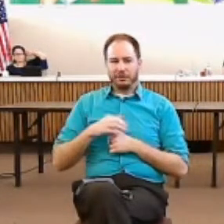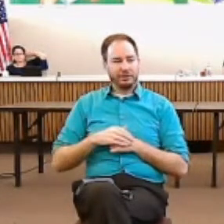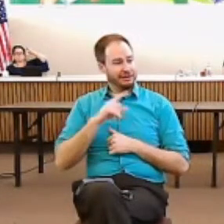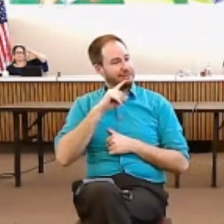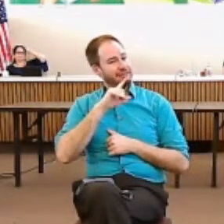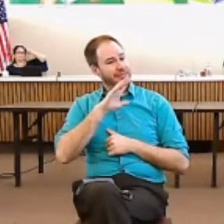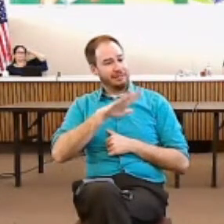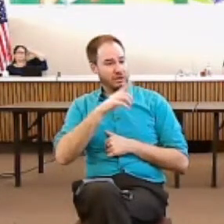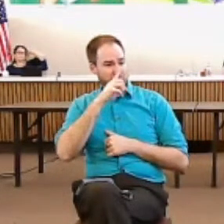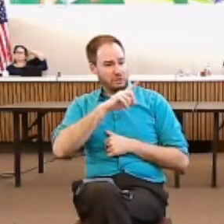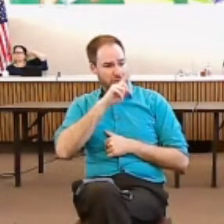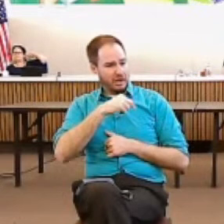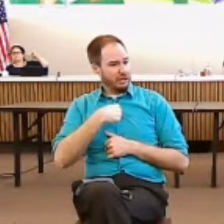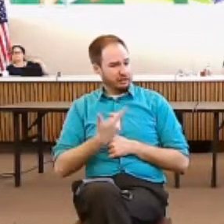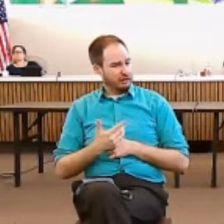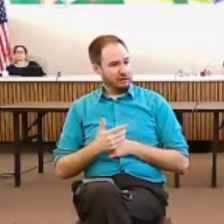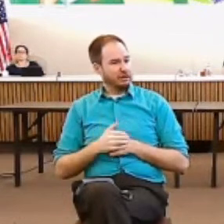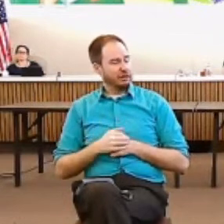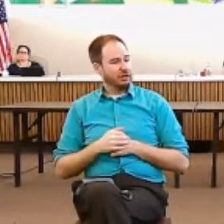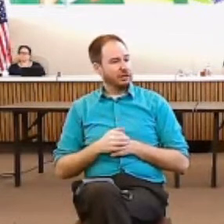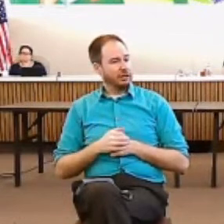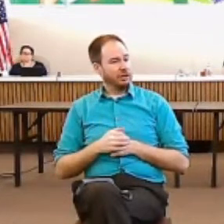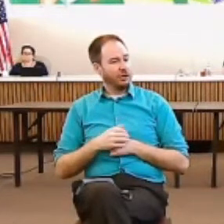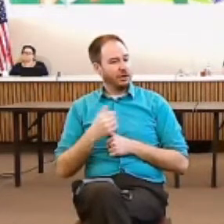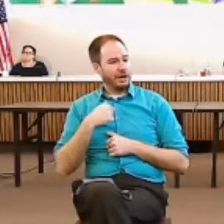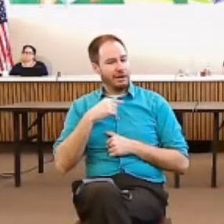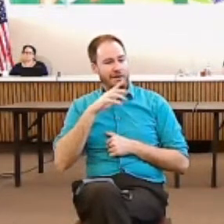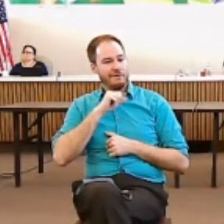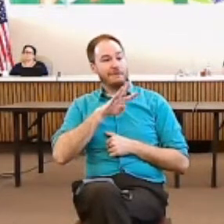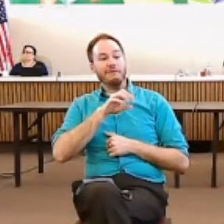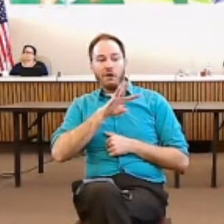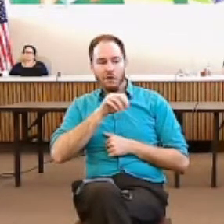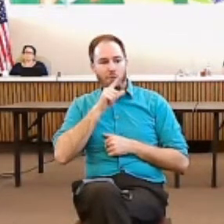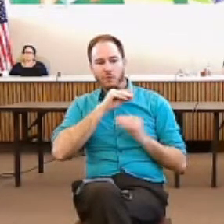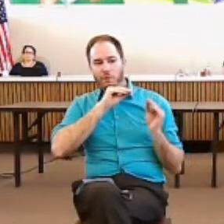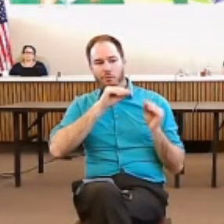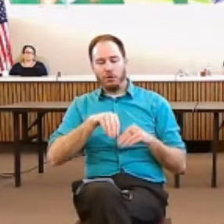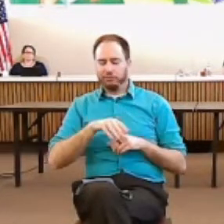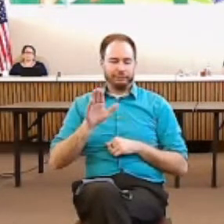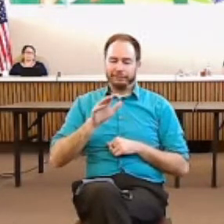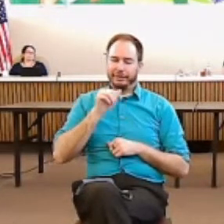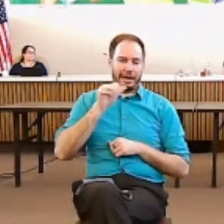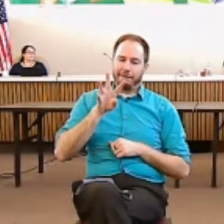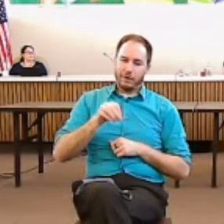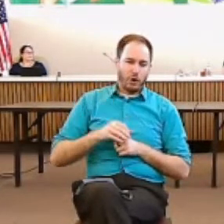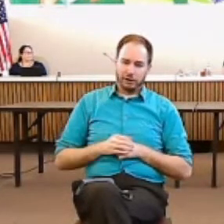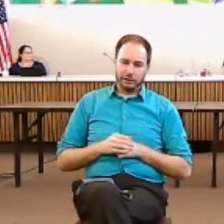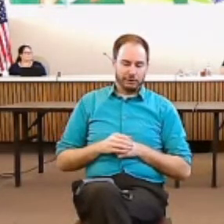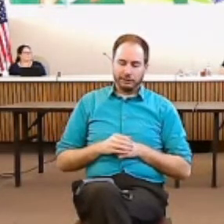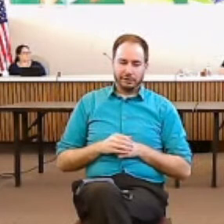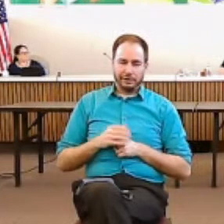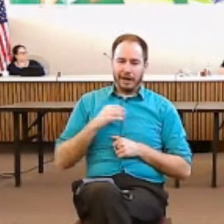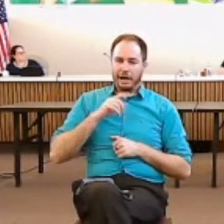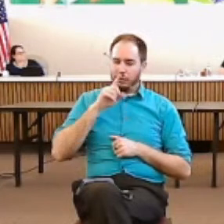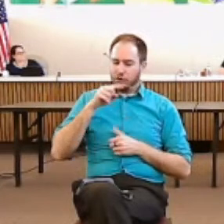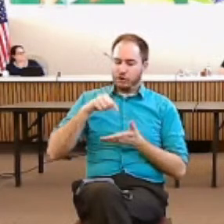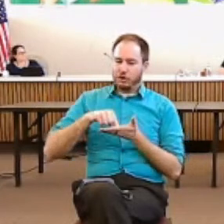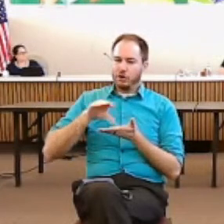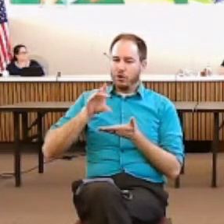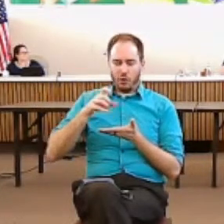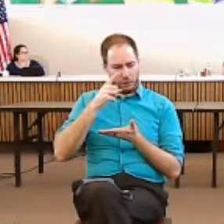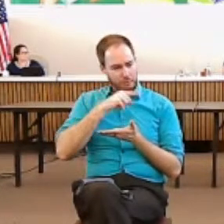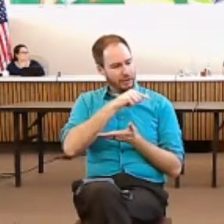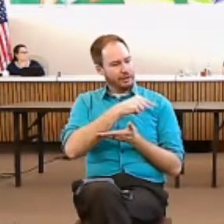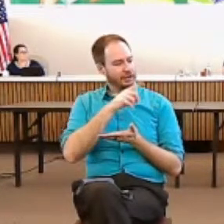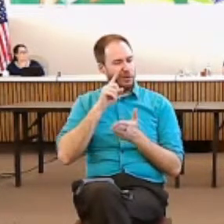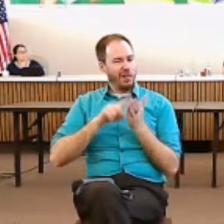55 doesn't bother me at all. Okay. We got 40-year-olds moving in It's there. not 40. I'm pretty sure the code, Don, could you check